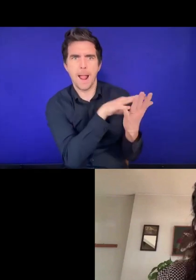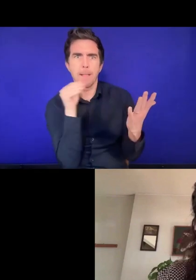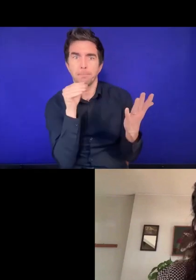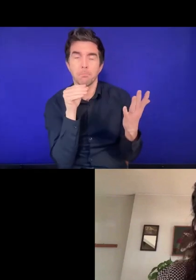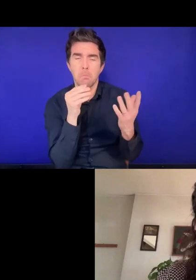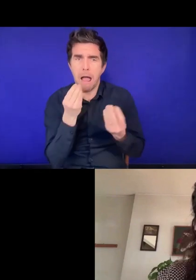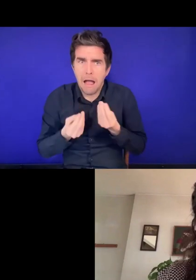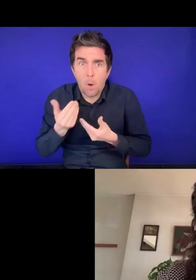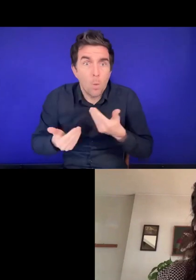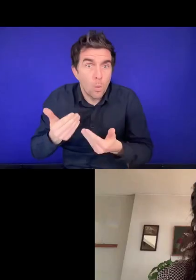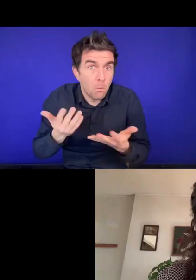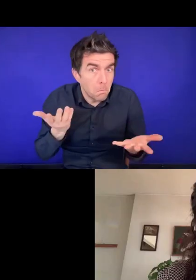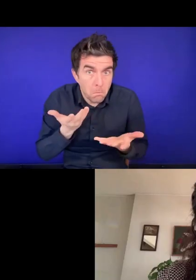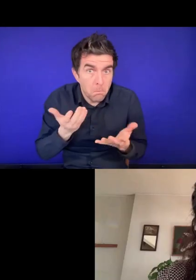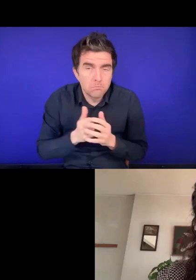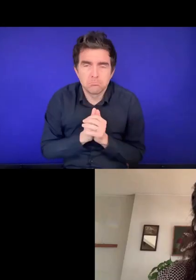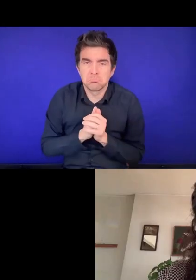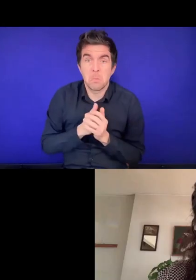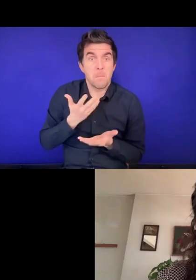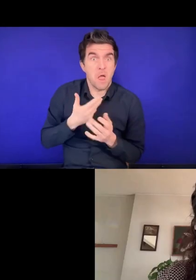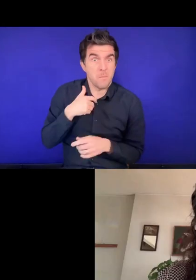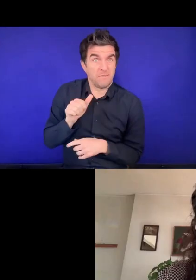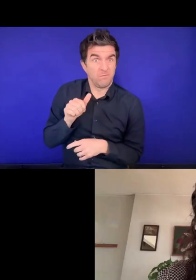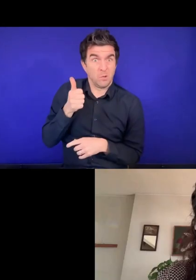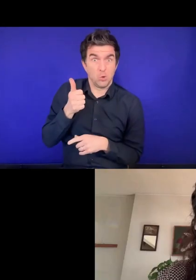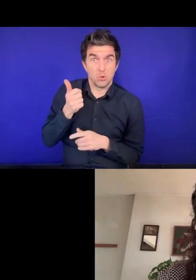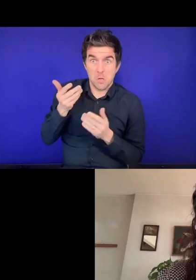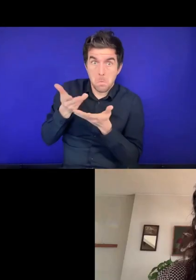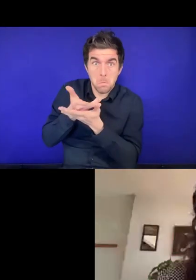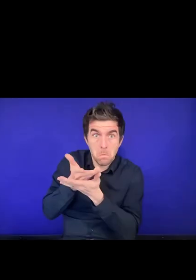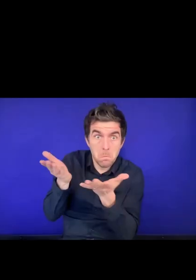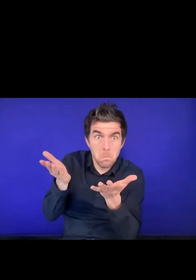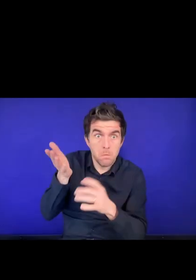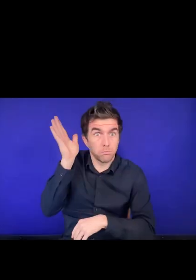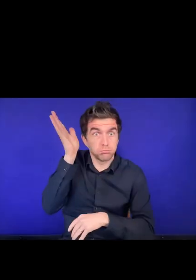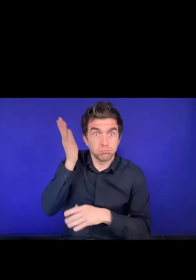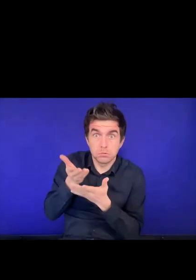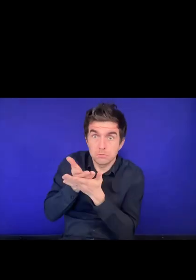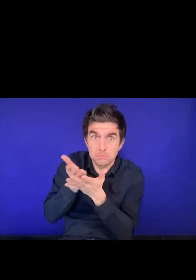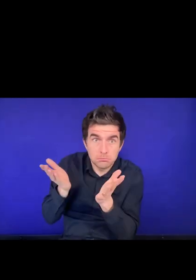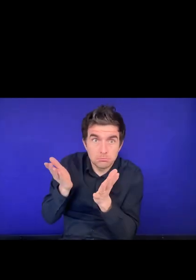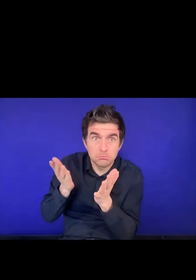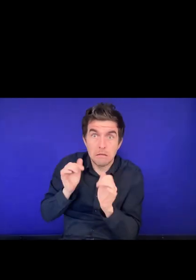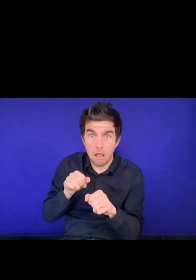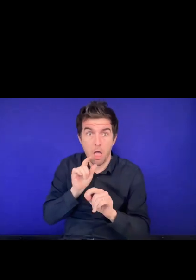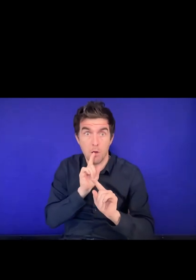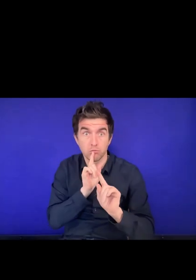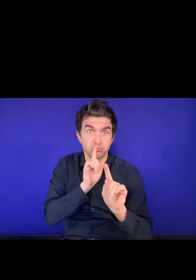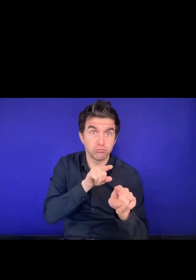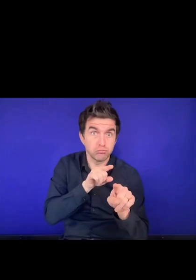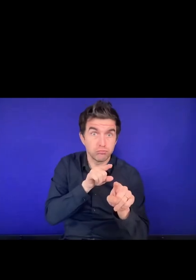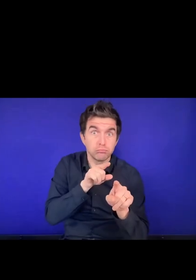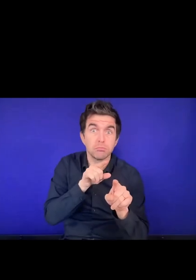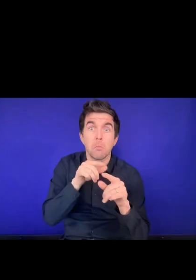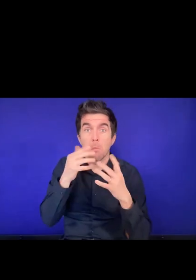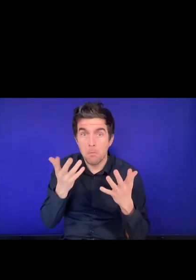to answer, and then maybe I also want to add something. Elizabeth, should I start with you?